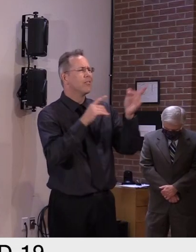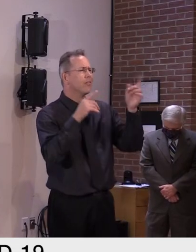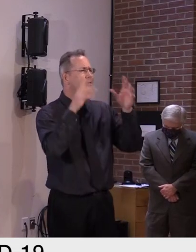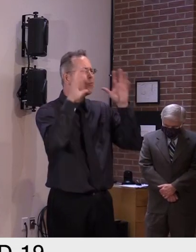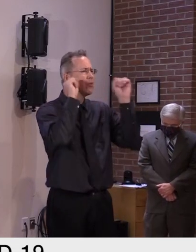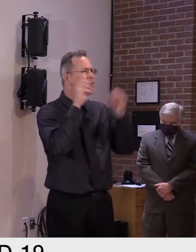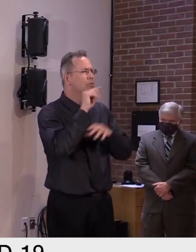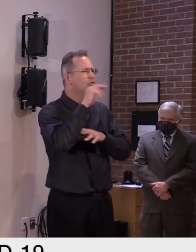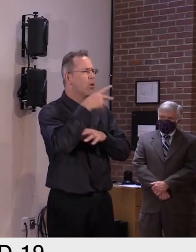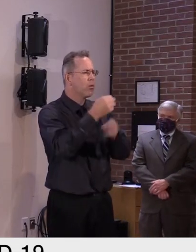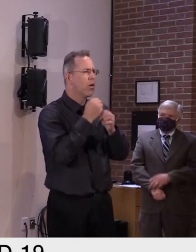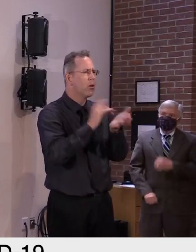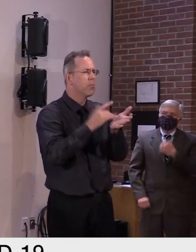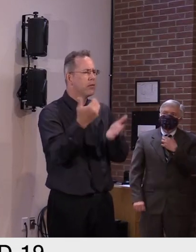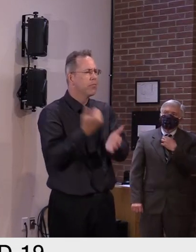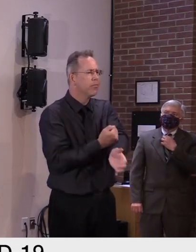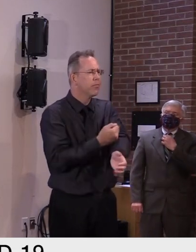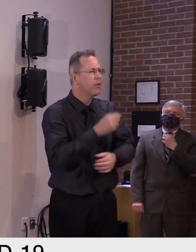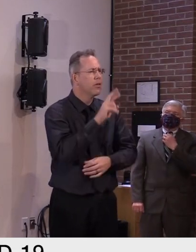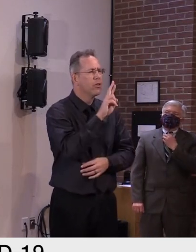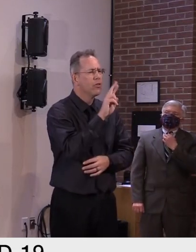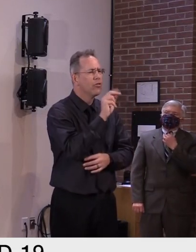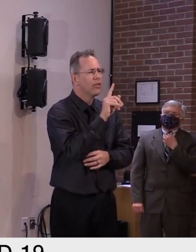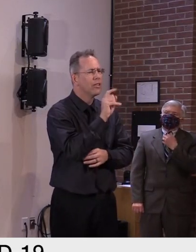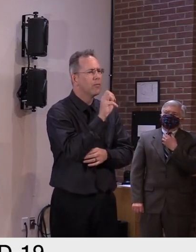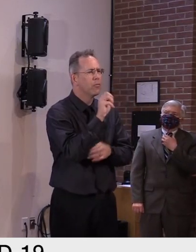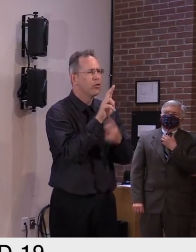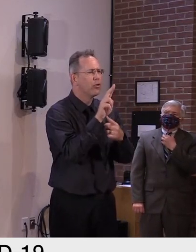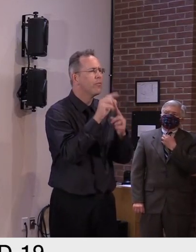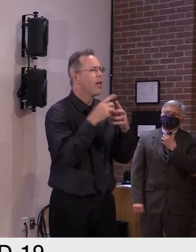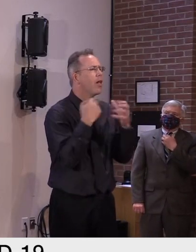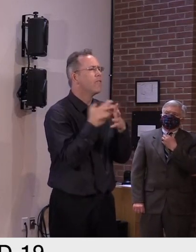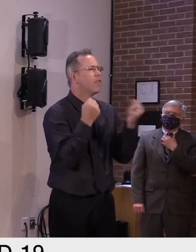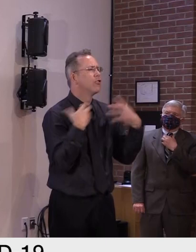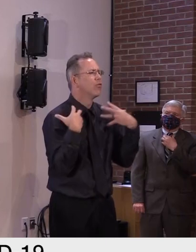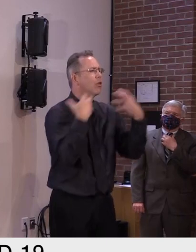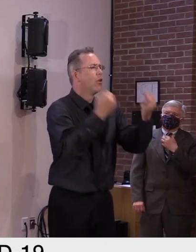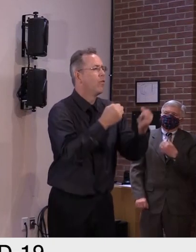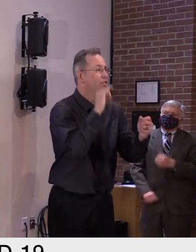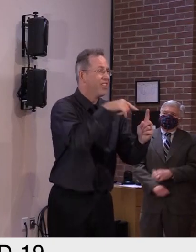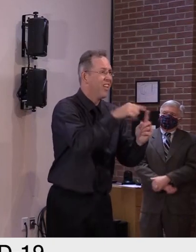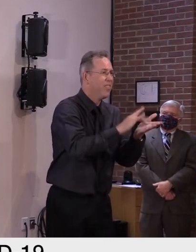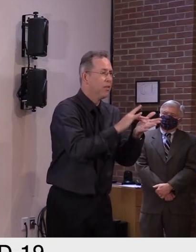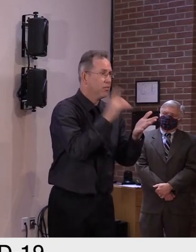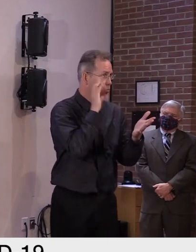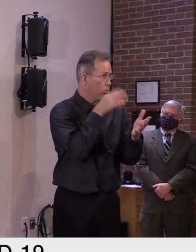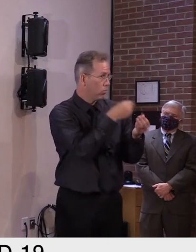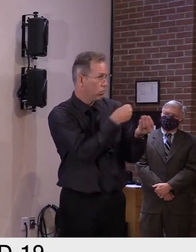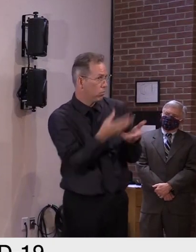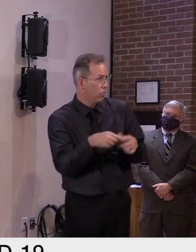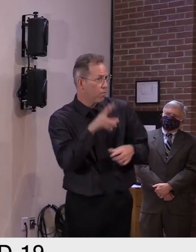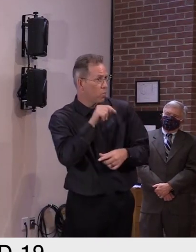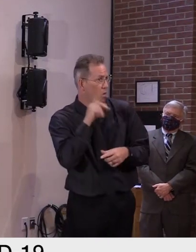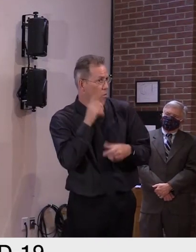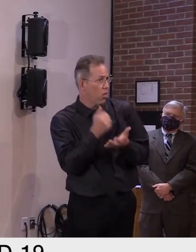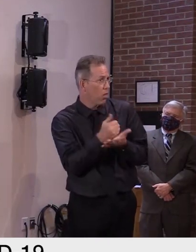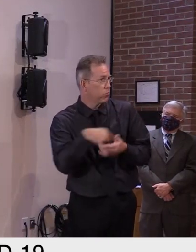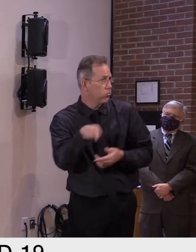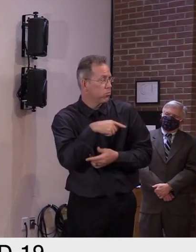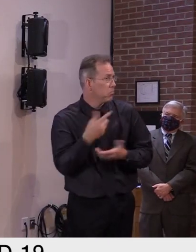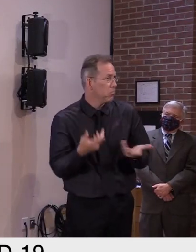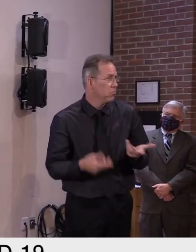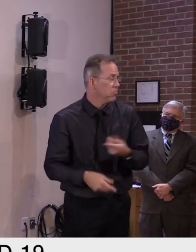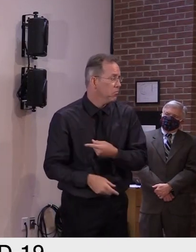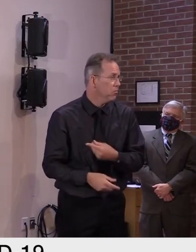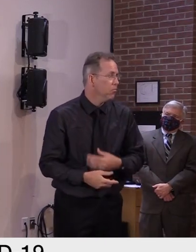study that I think you're referring to as a more recent publication in the New England Journal of Medicine. So it did not indicate that